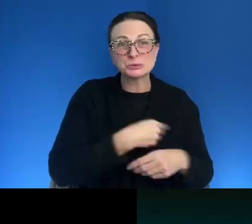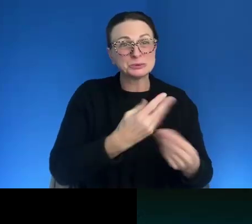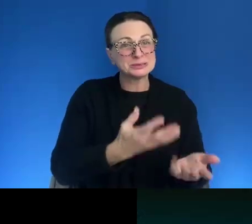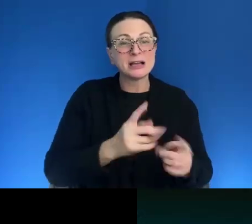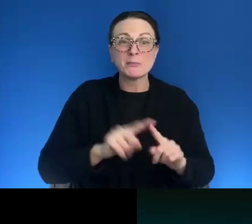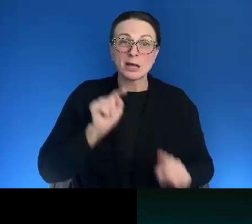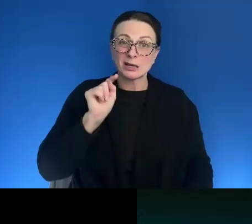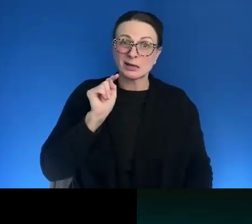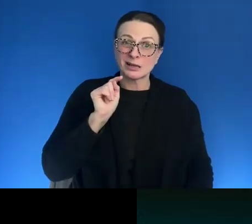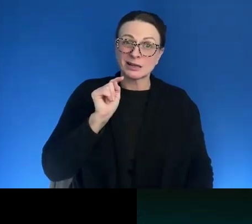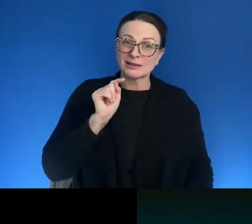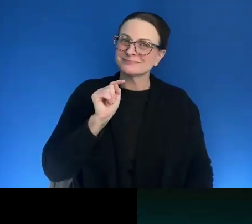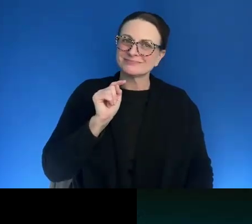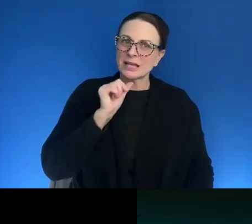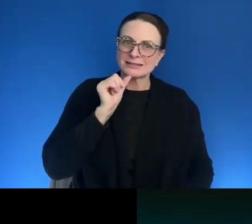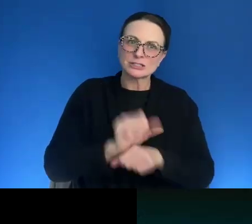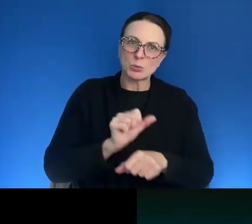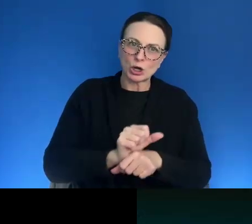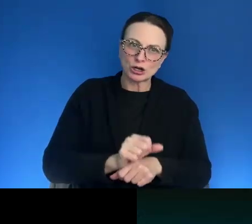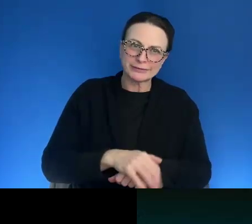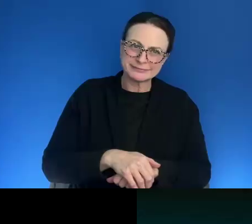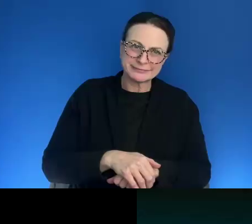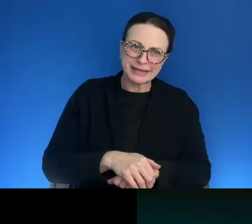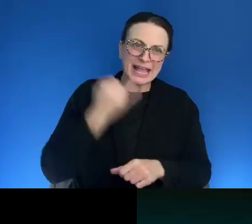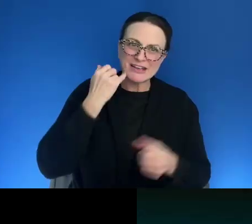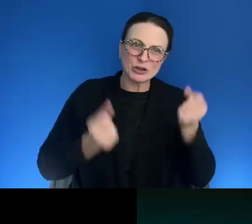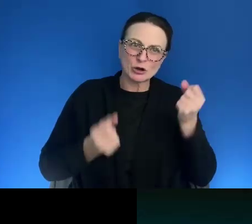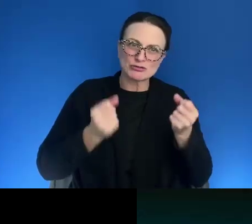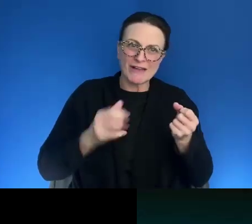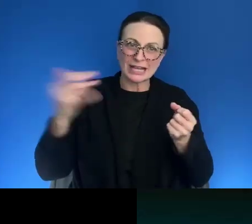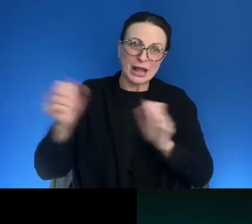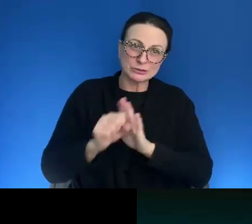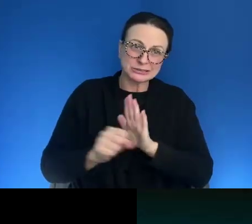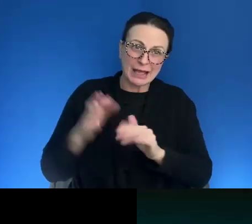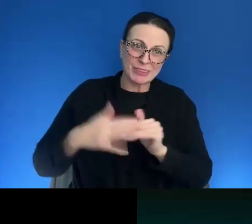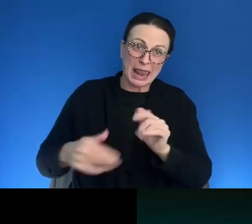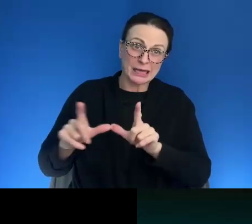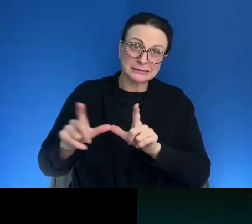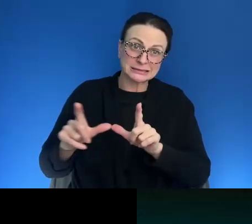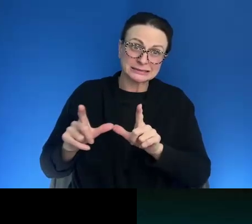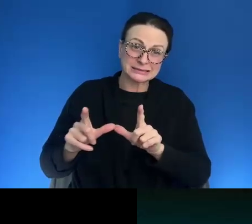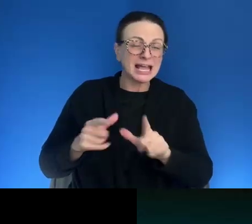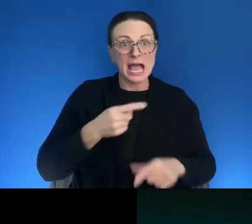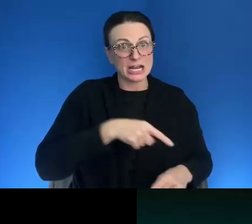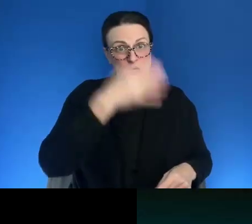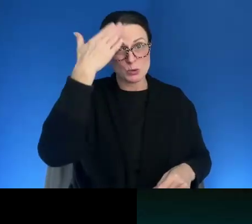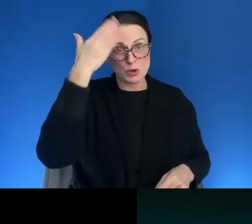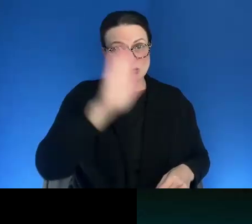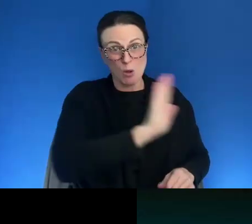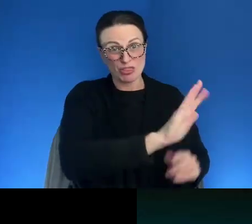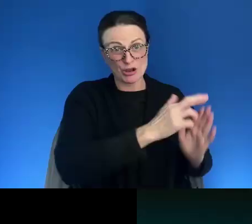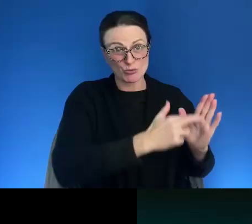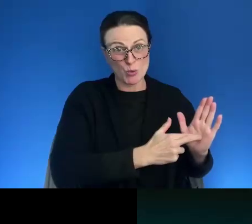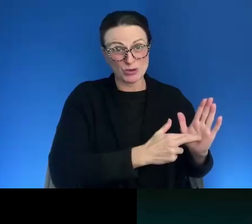But it doesn't work. Just like if you're driving in another state than where you're licensed and you don't know a certain